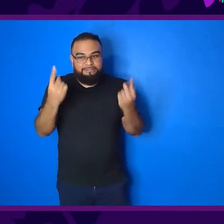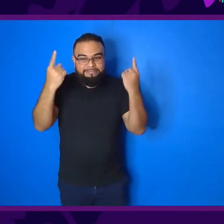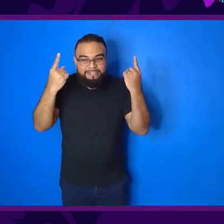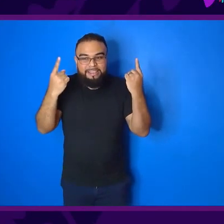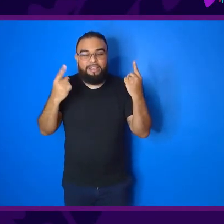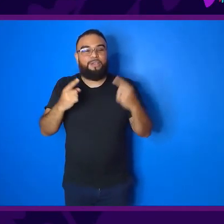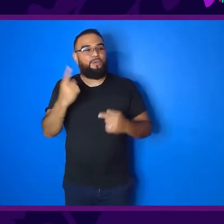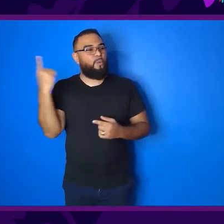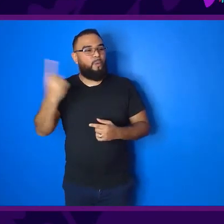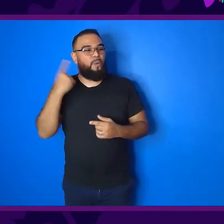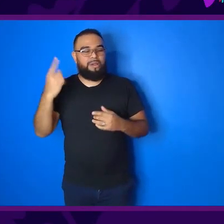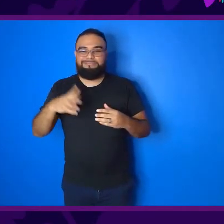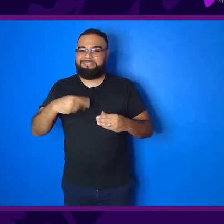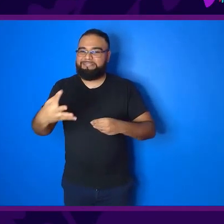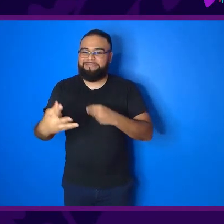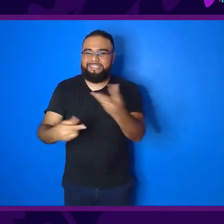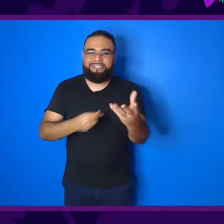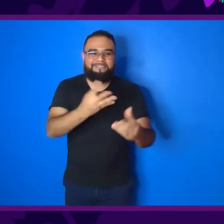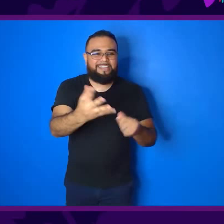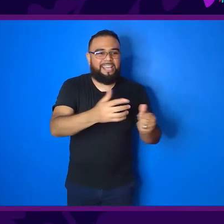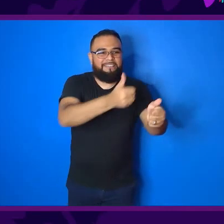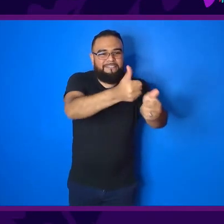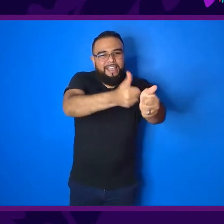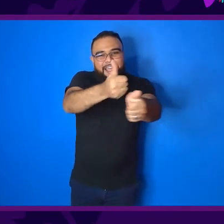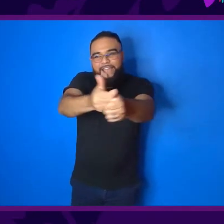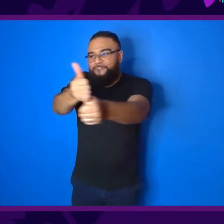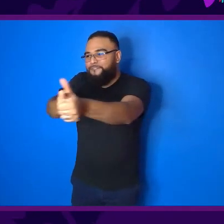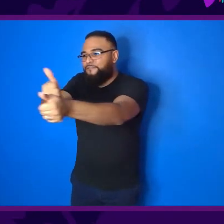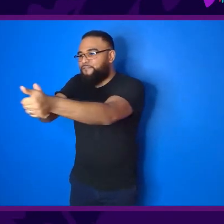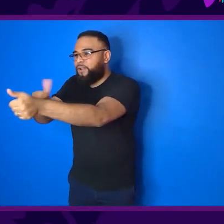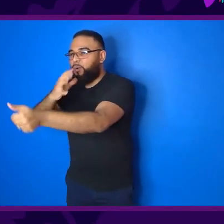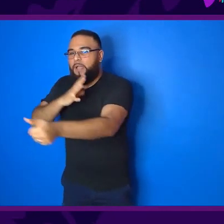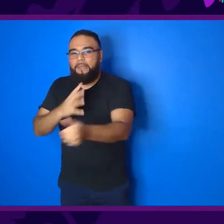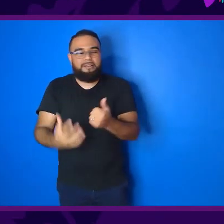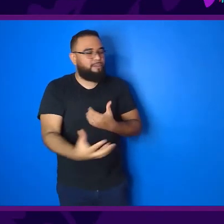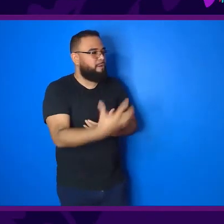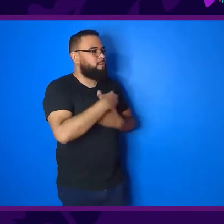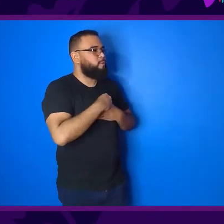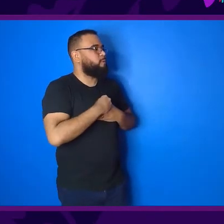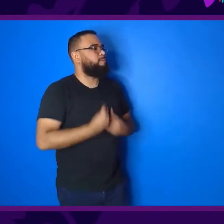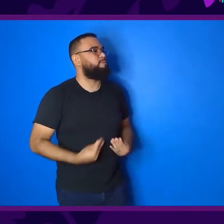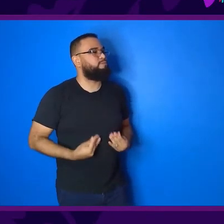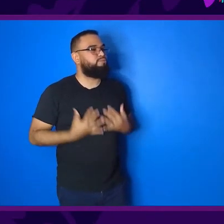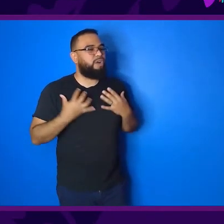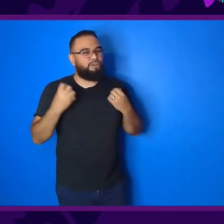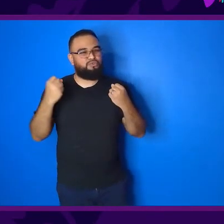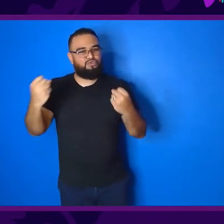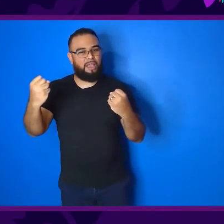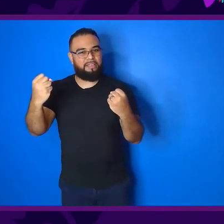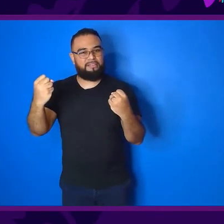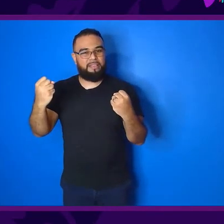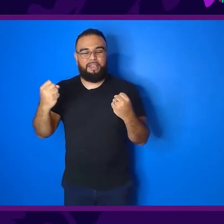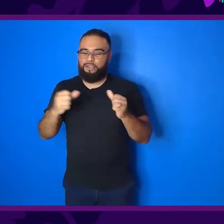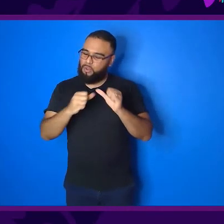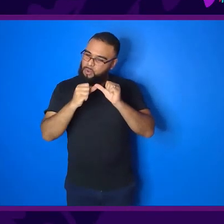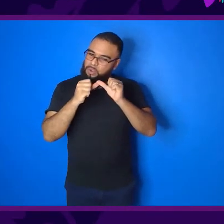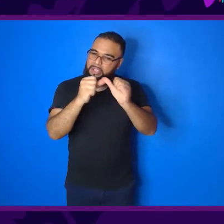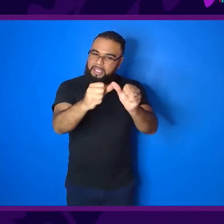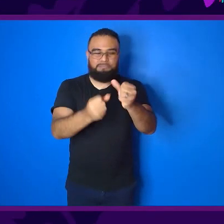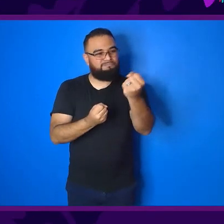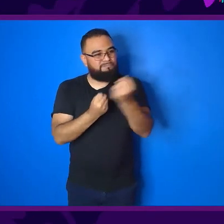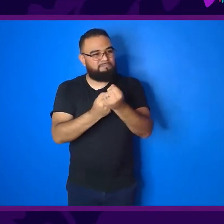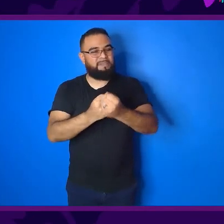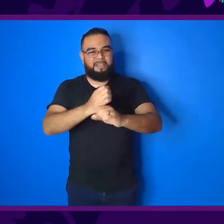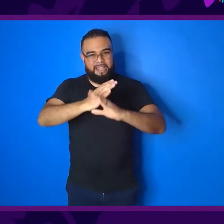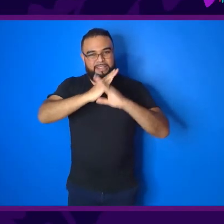every single woman strength when we hear you talk, Maxine. So keep on using that voice, keep on defending us, keep on defending our